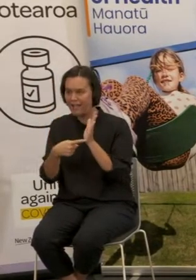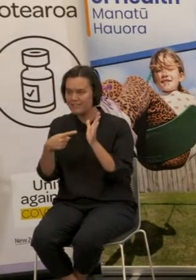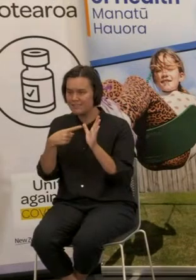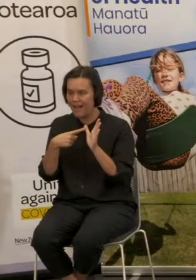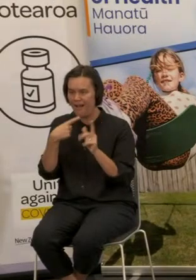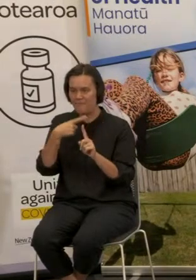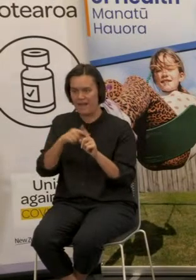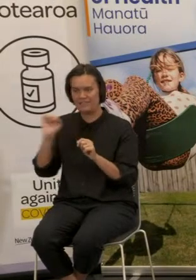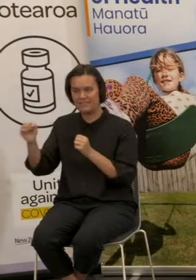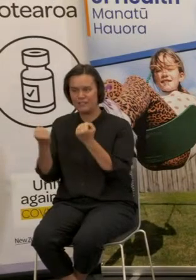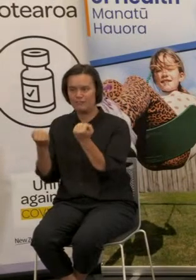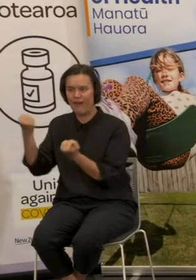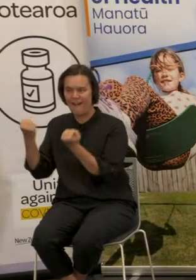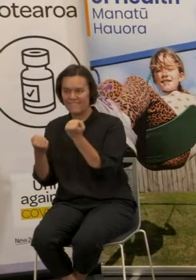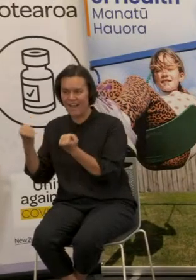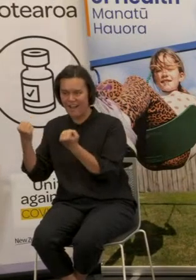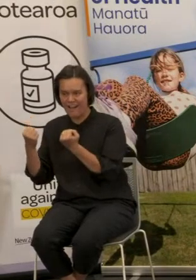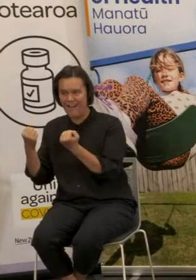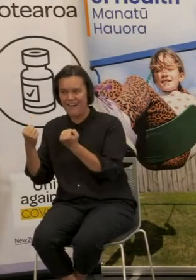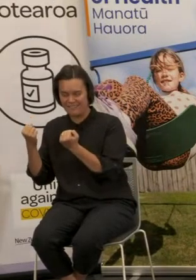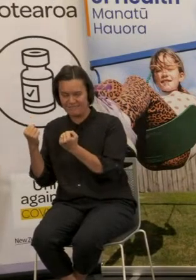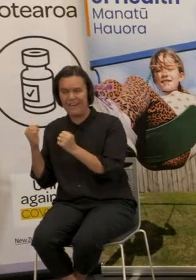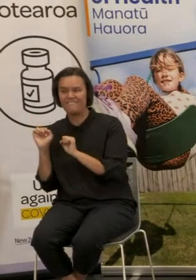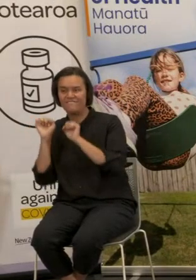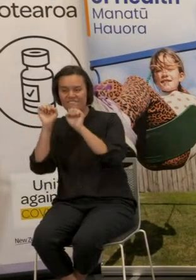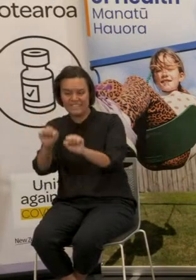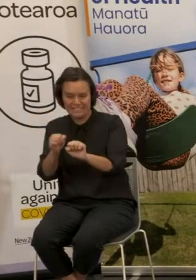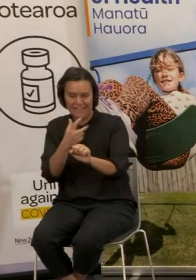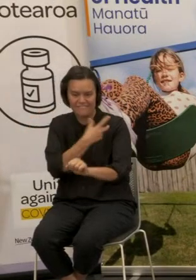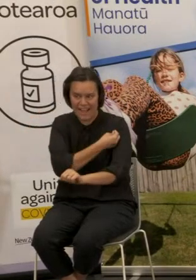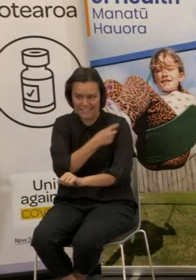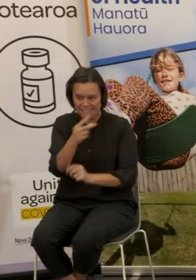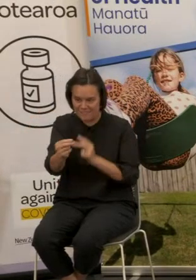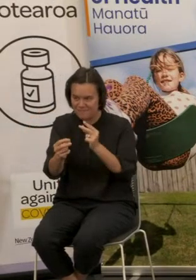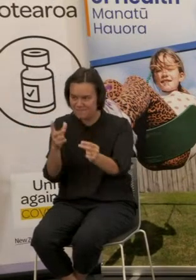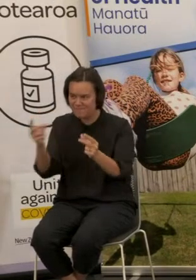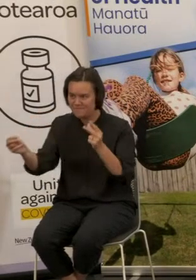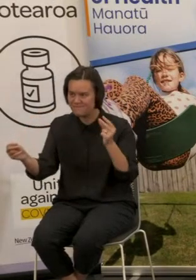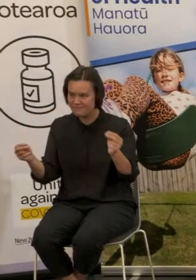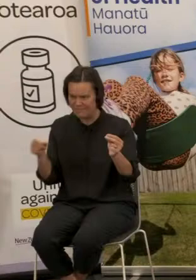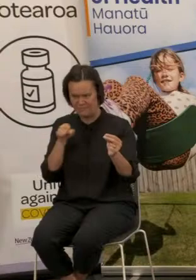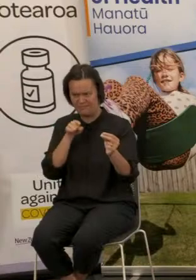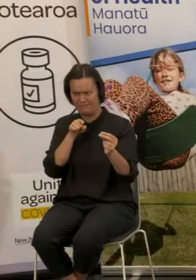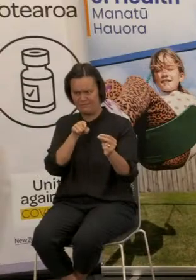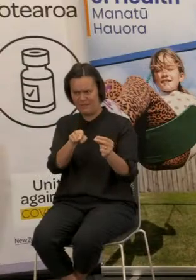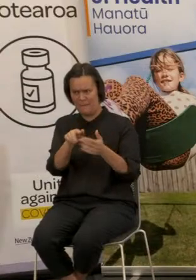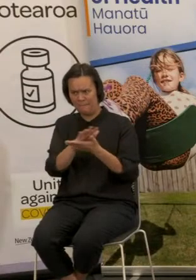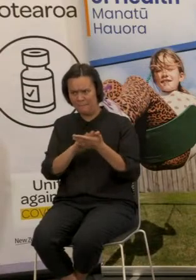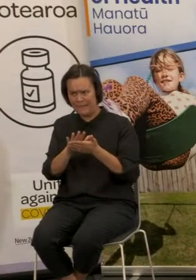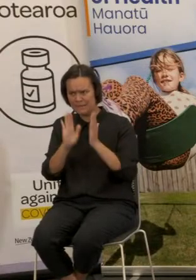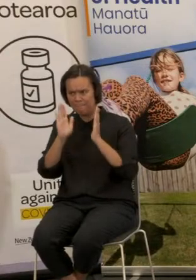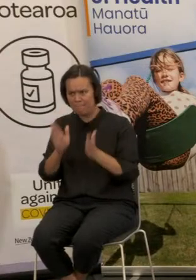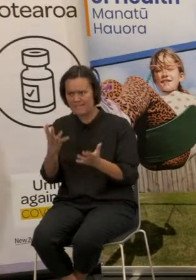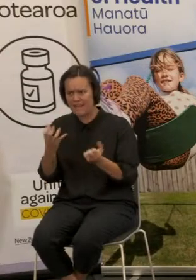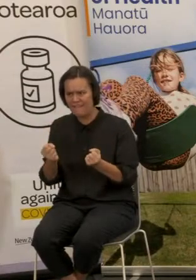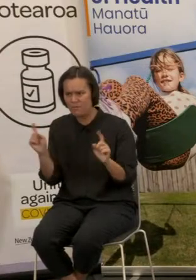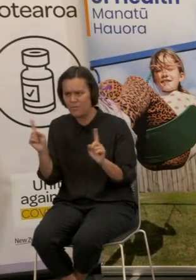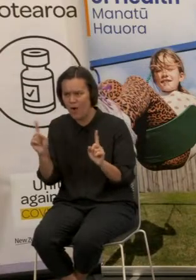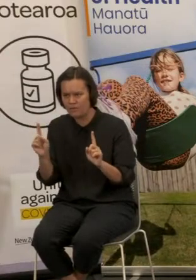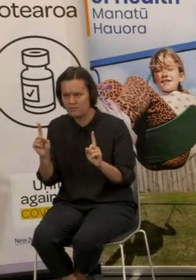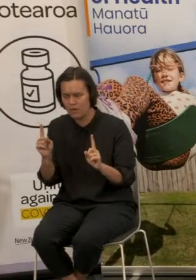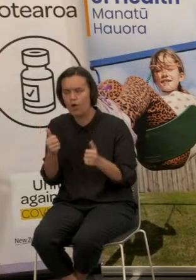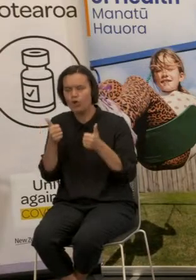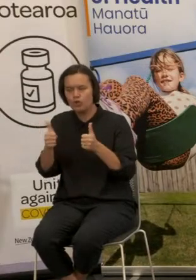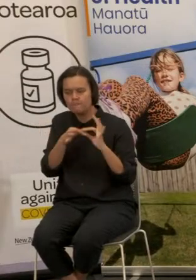vaccinating whānau. And just to give you this sort of idea, it's trusted relationships, right, that brings their whānau to the house. Jean got up the car, she